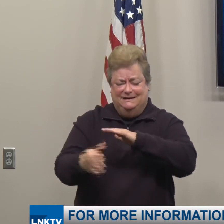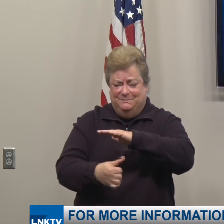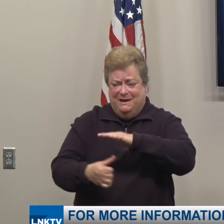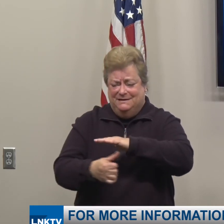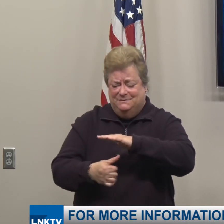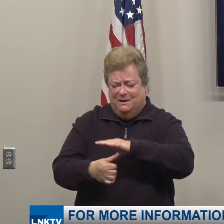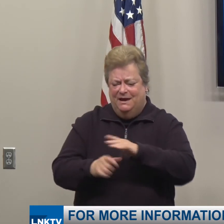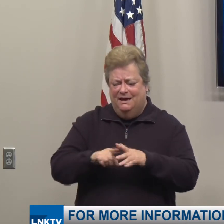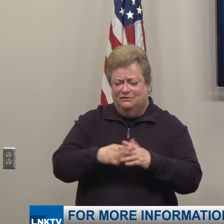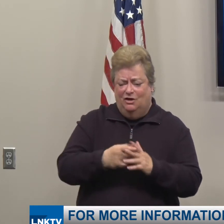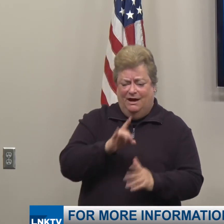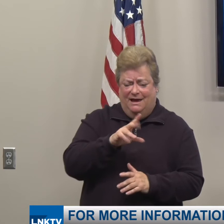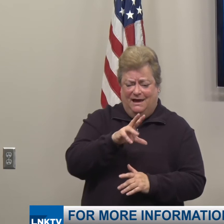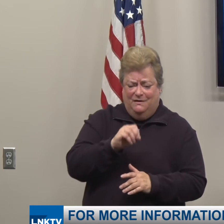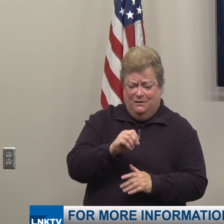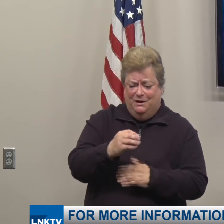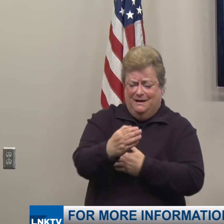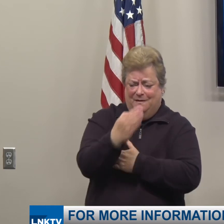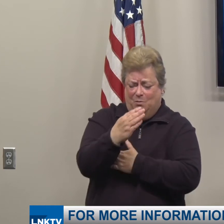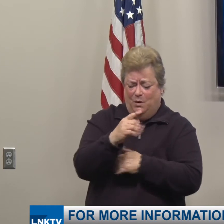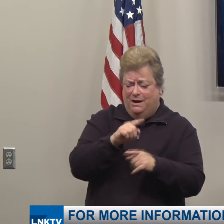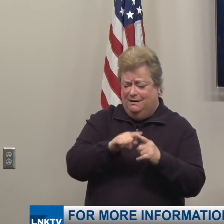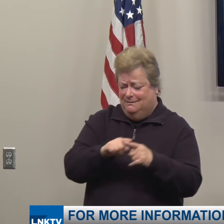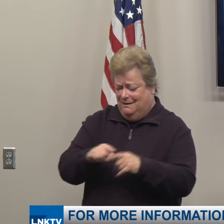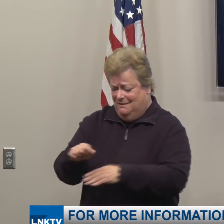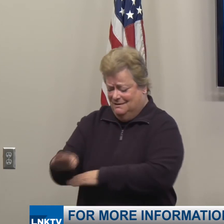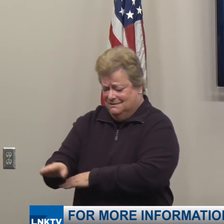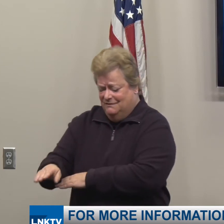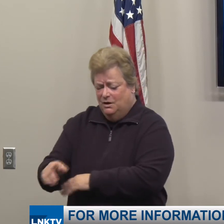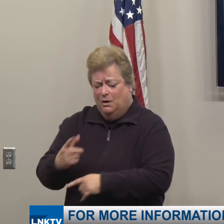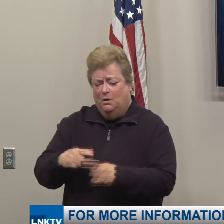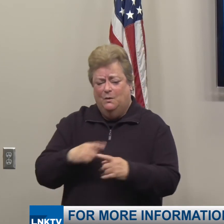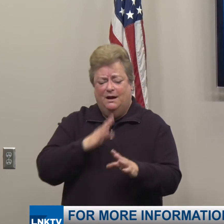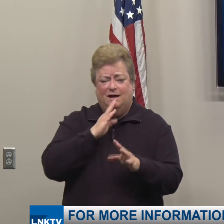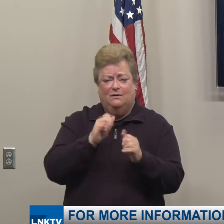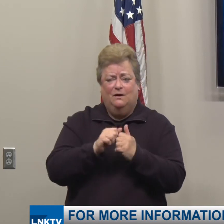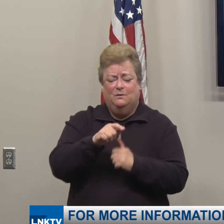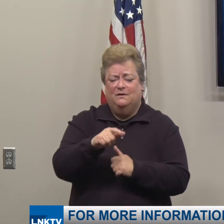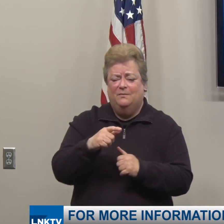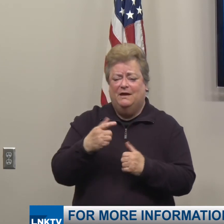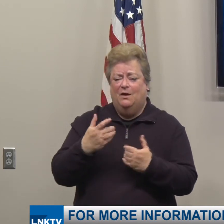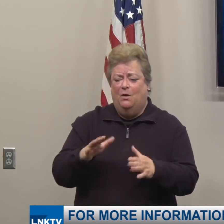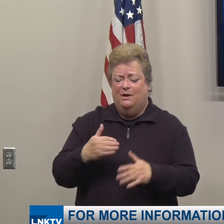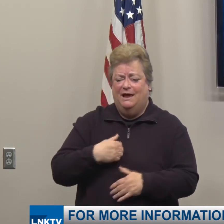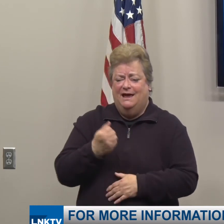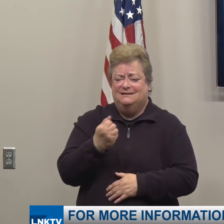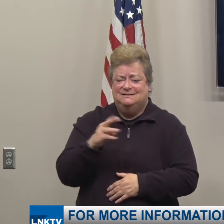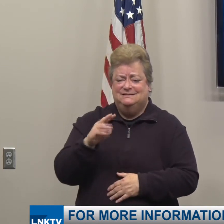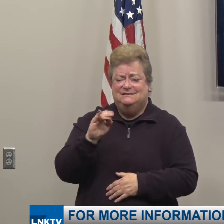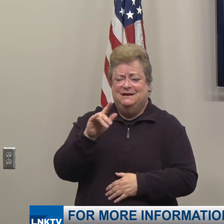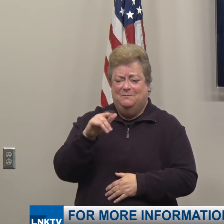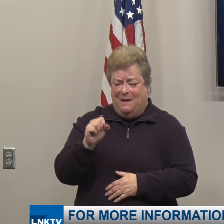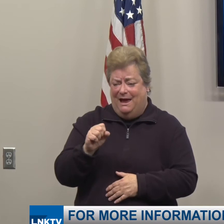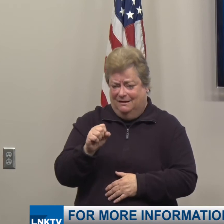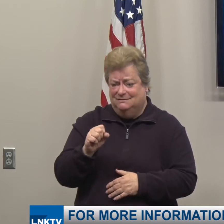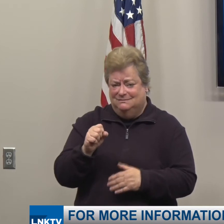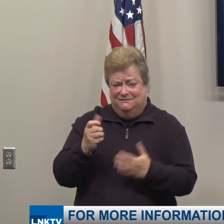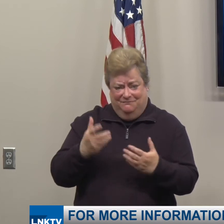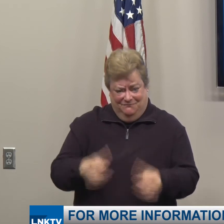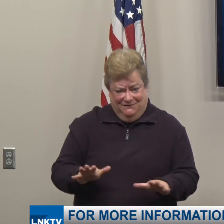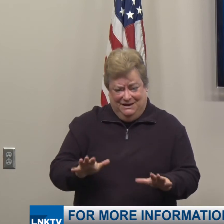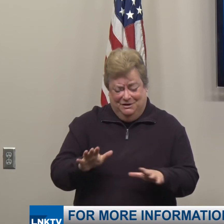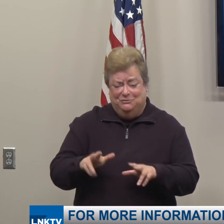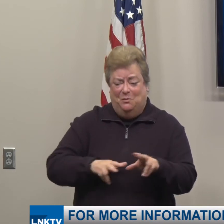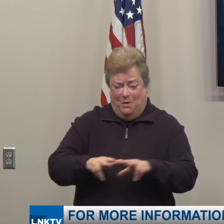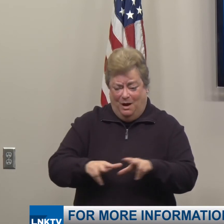8:30 a.m. and plans to go until sometime later this evening. When I spoke with him earlier today, he had 16 miles under his belt. And of course, if